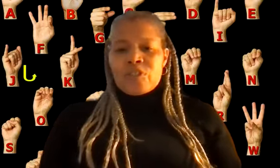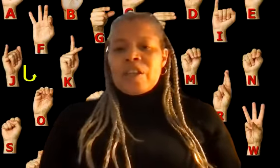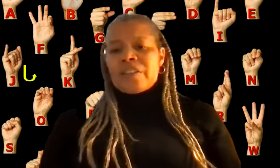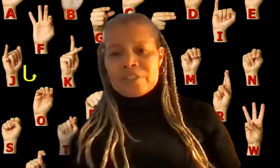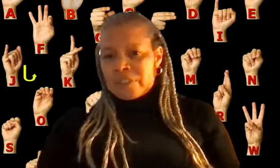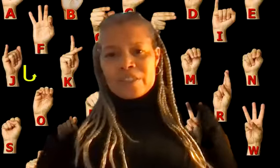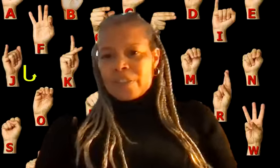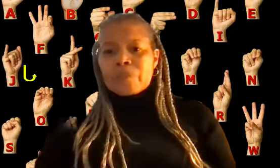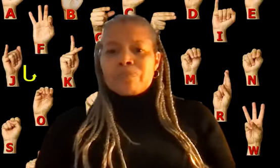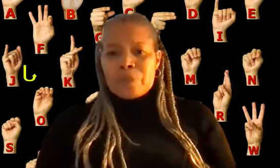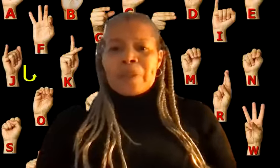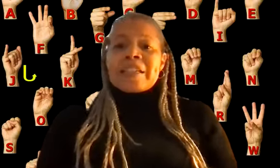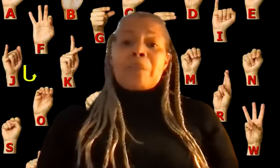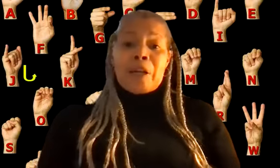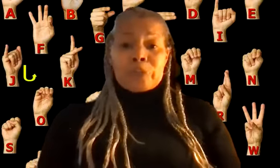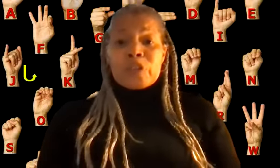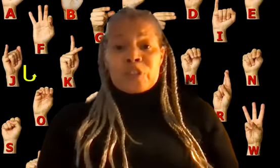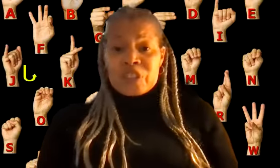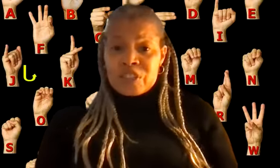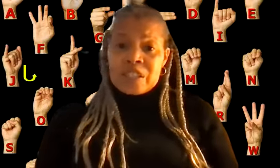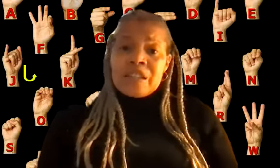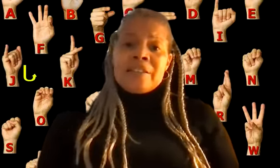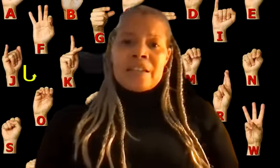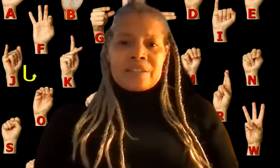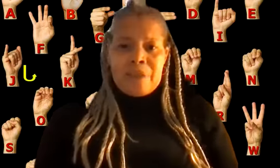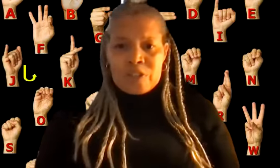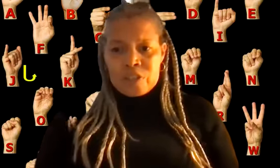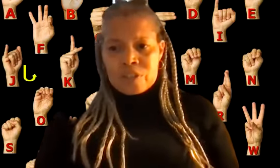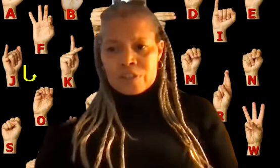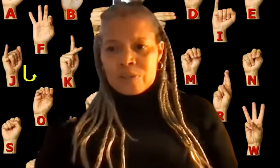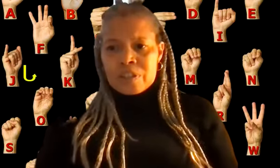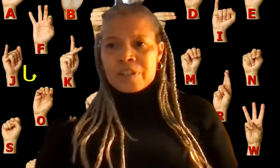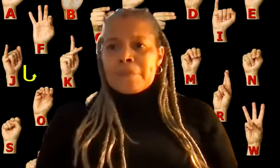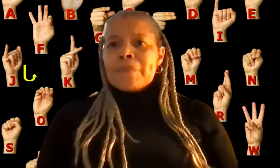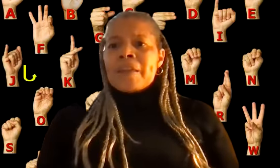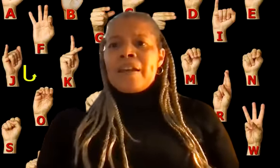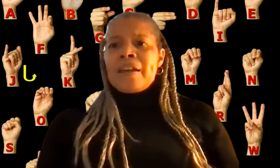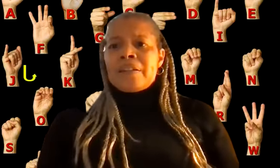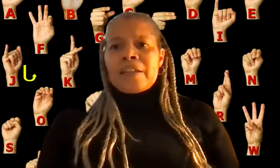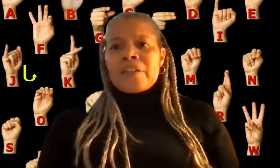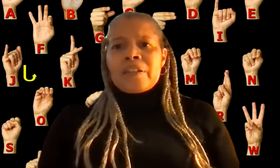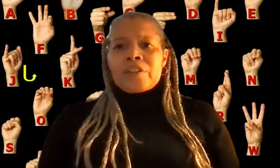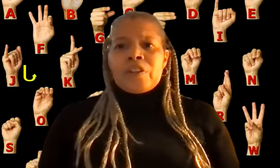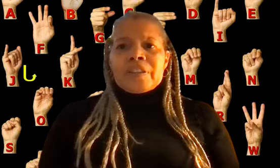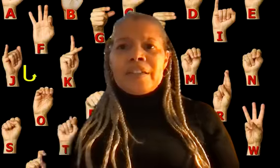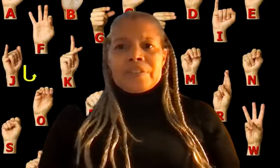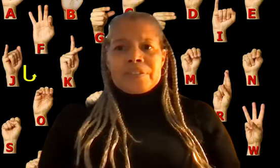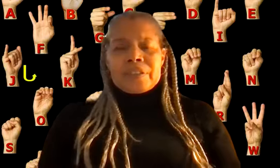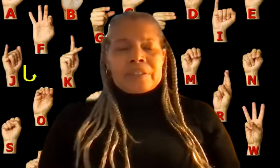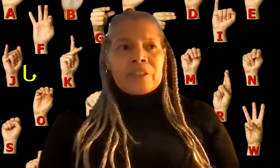she had lots of things that would, would make it impossible for her to succeed yet somehow she's succeeded. And, and I, and it turned the counter the